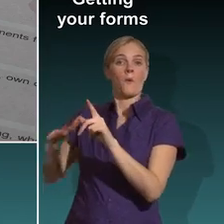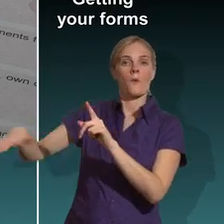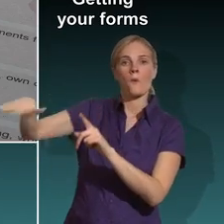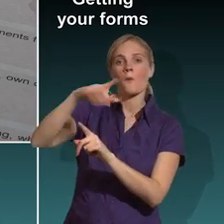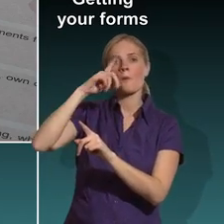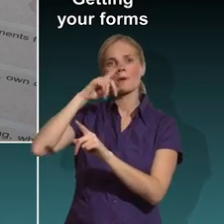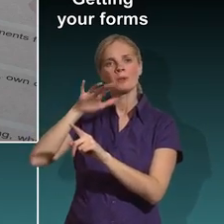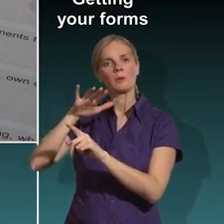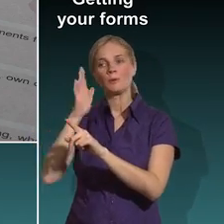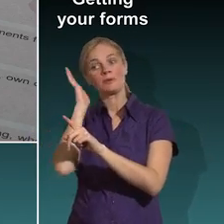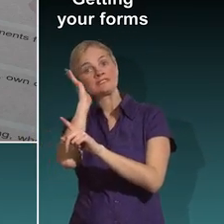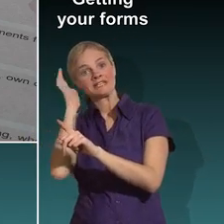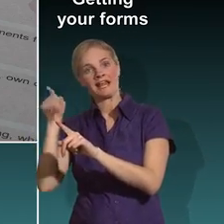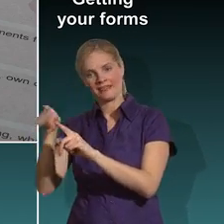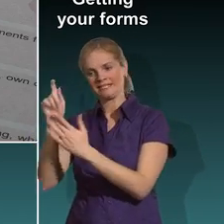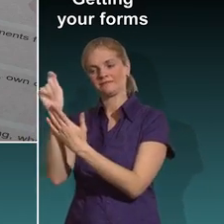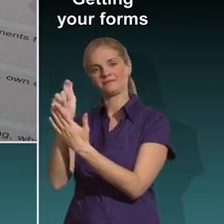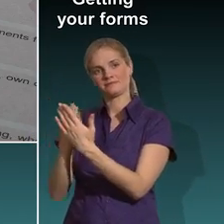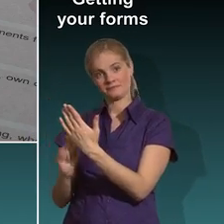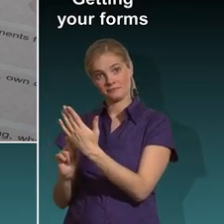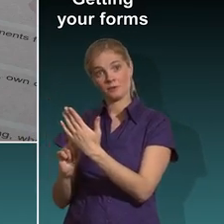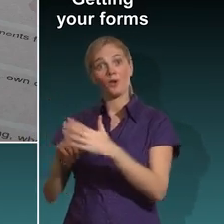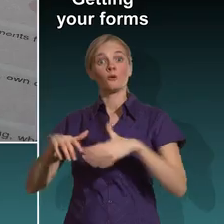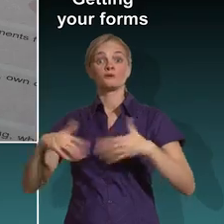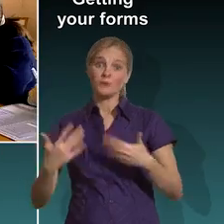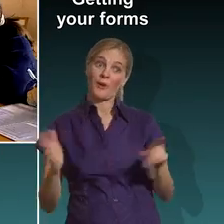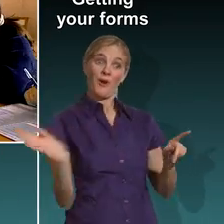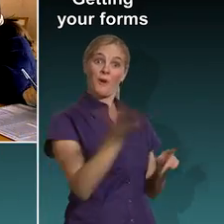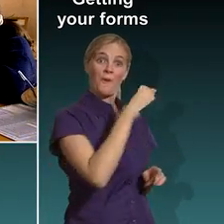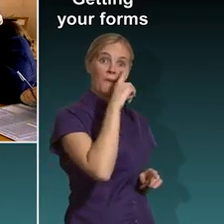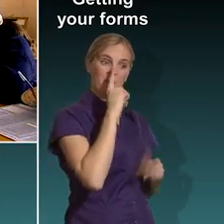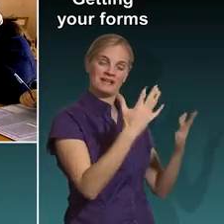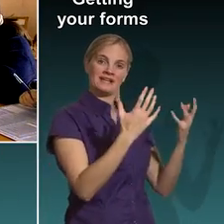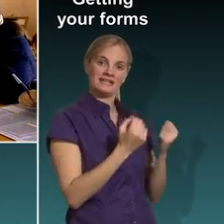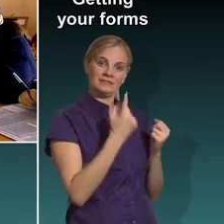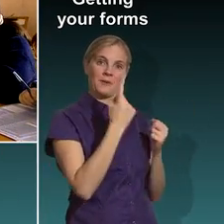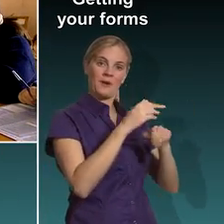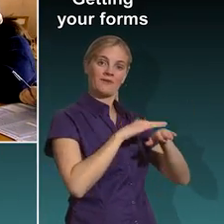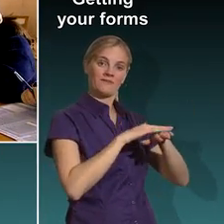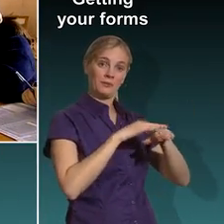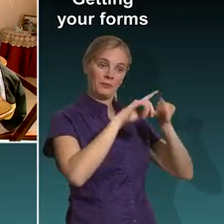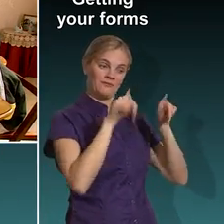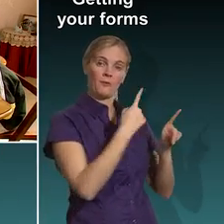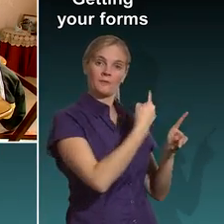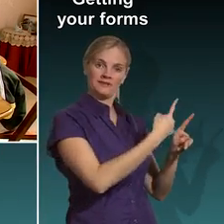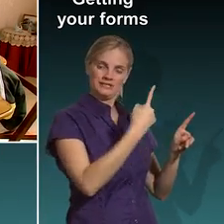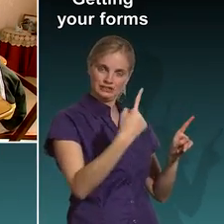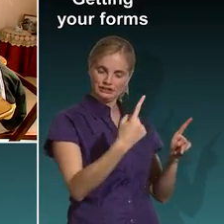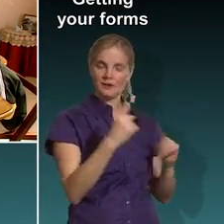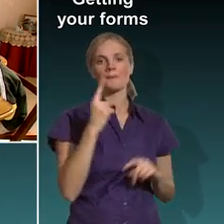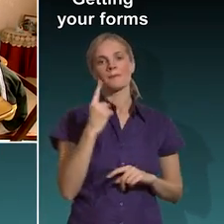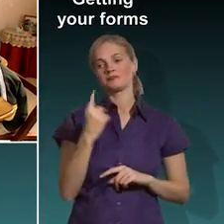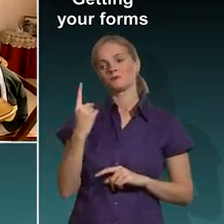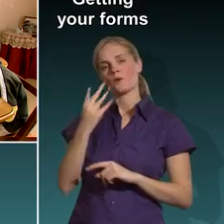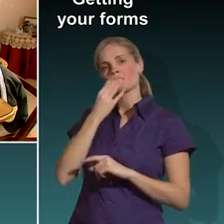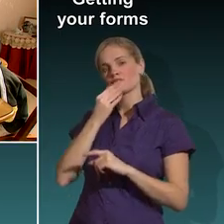One person completes this form for everyone who is staying there. So everyone gets a blue form, but there's just